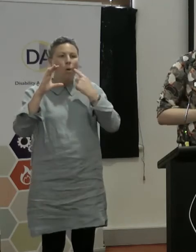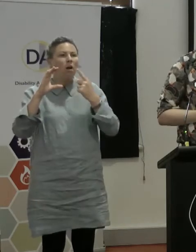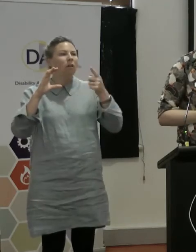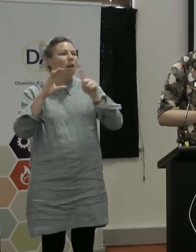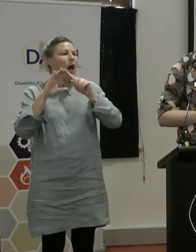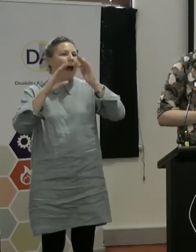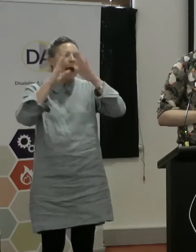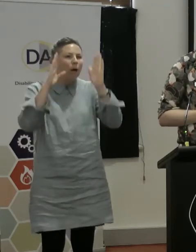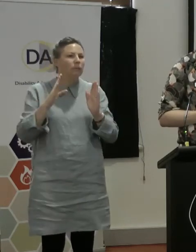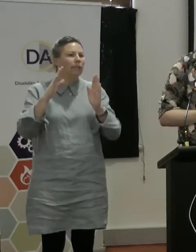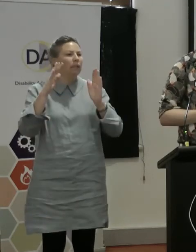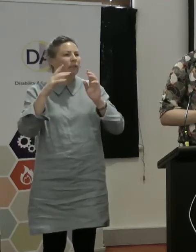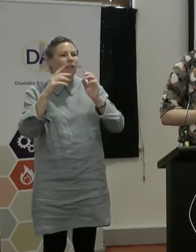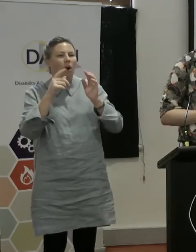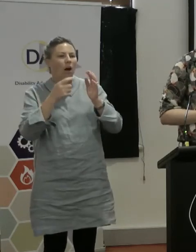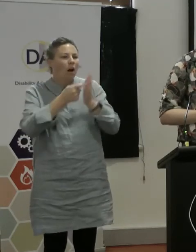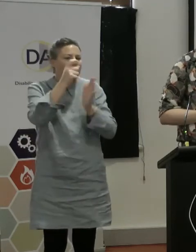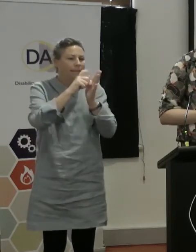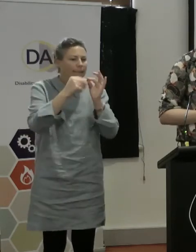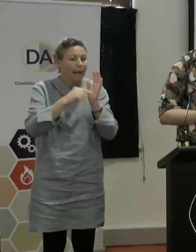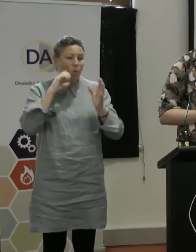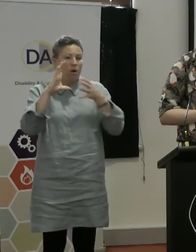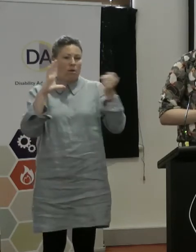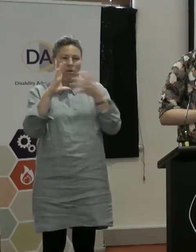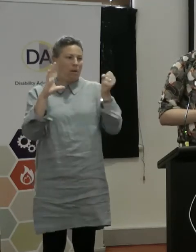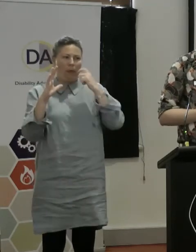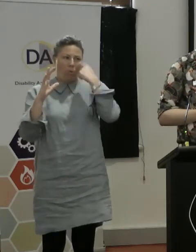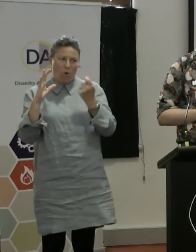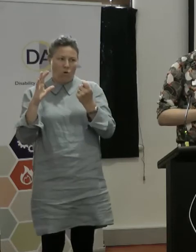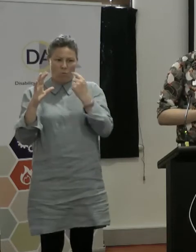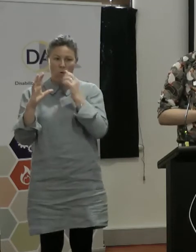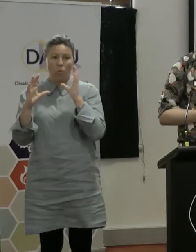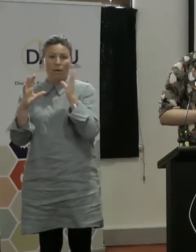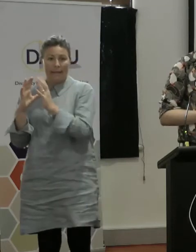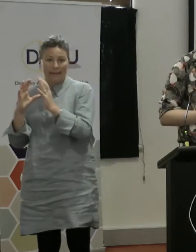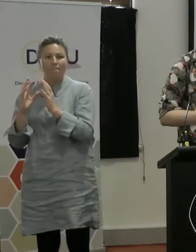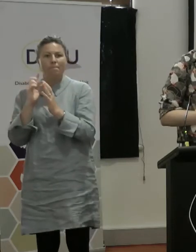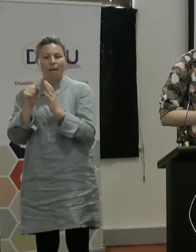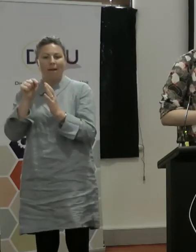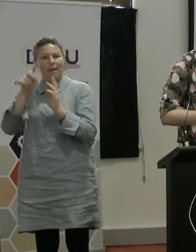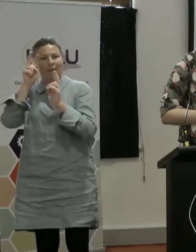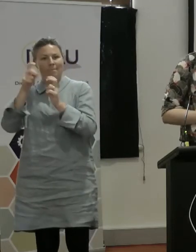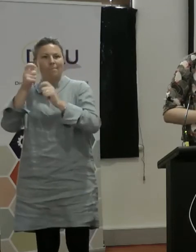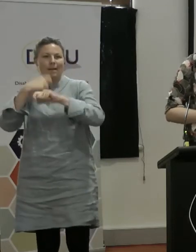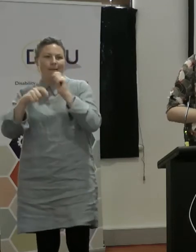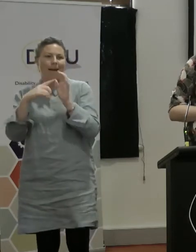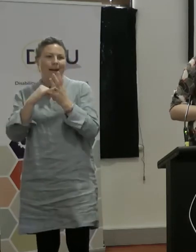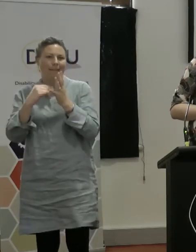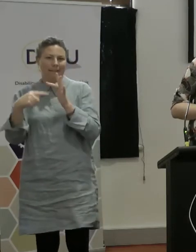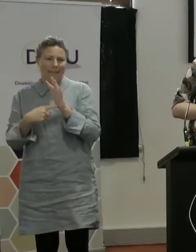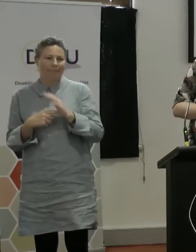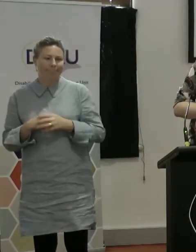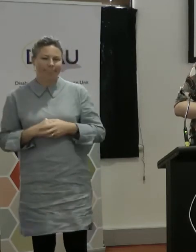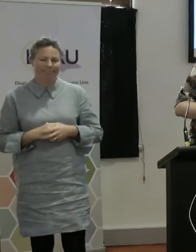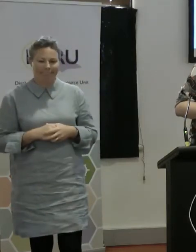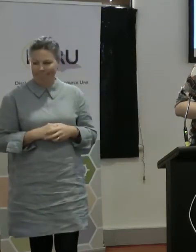like I said, for settling purposes, it's counted as an asset, so that's just something that people need to be aware of as well. I don't think I have any more